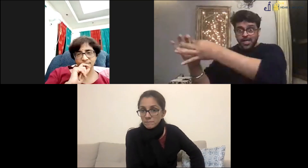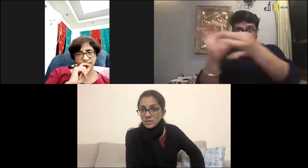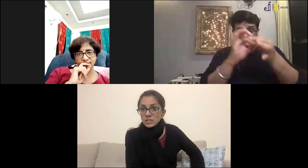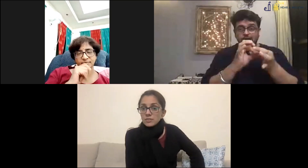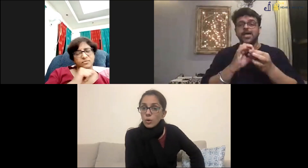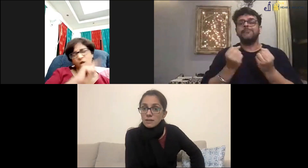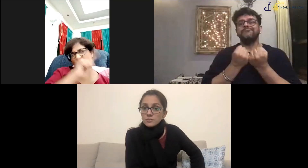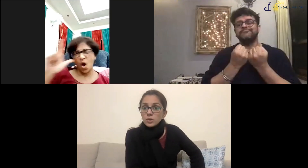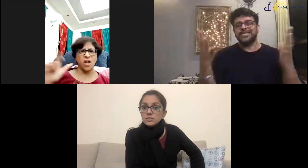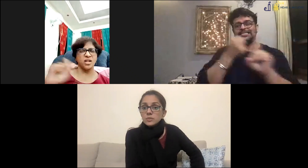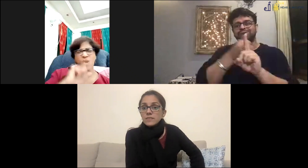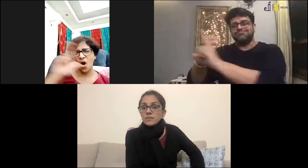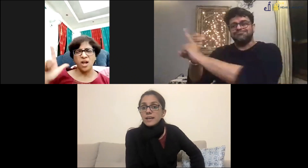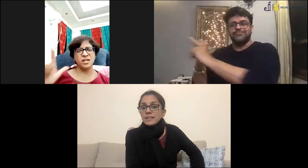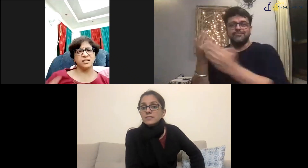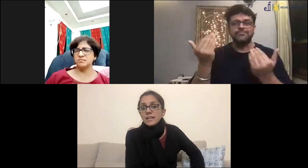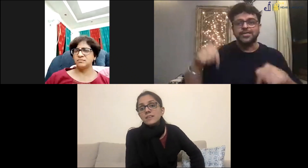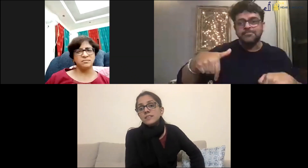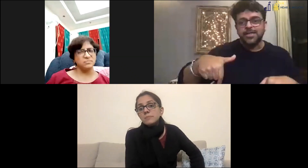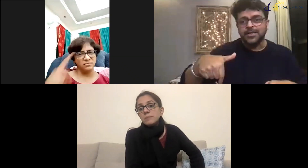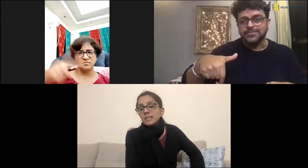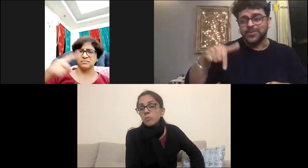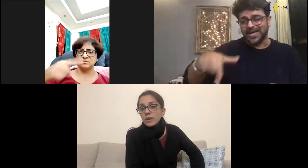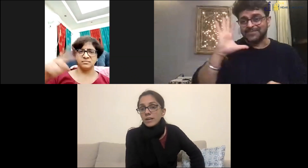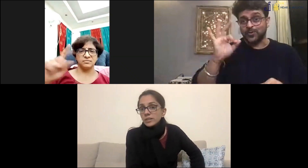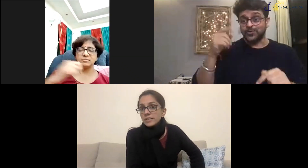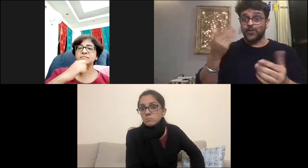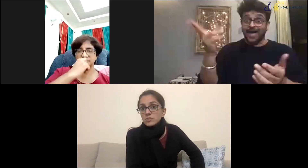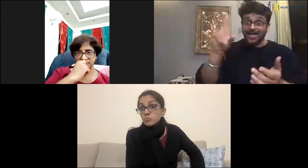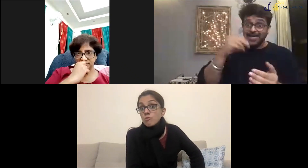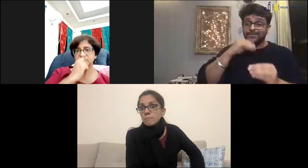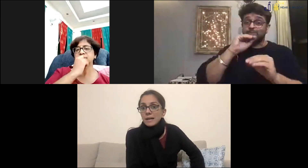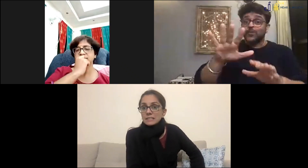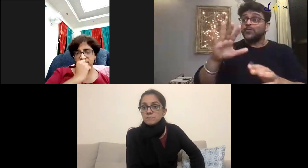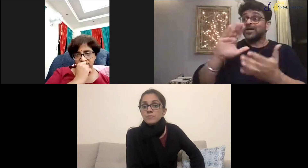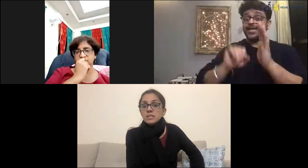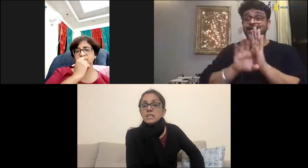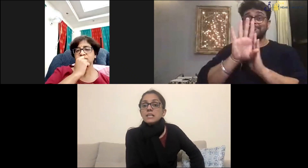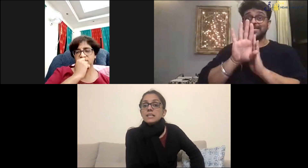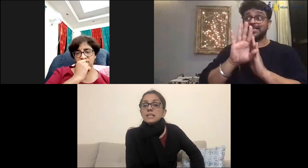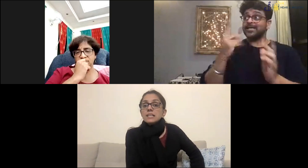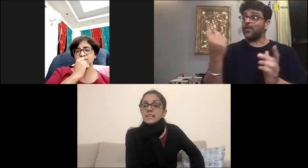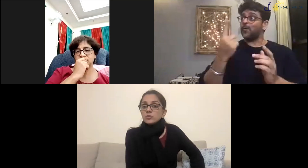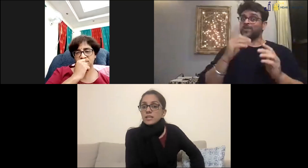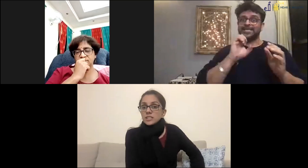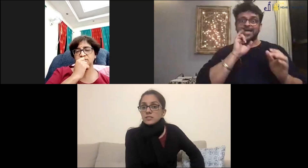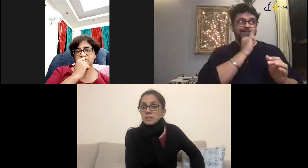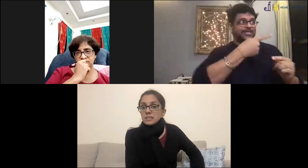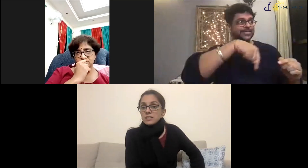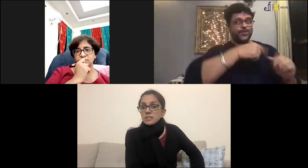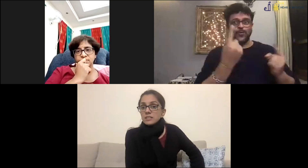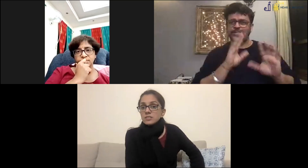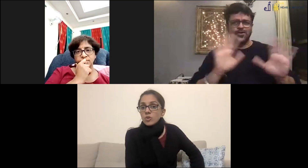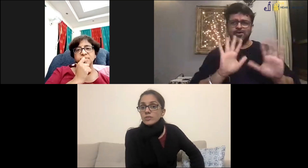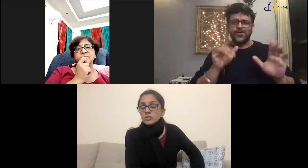everyone. We all have to work together, and then there'll be many more advocates, much more impact. Let me tell you that Here a